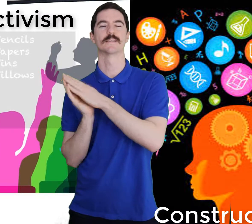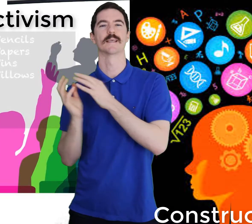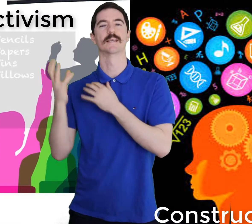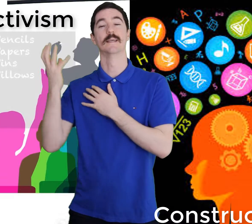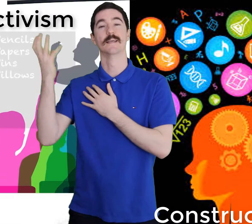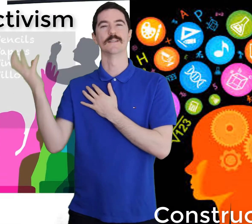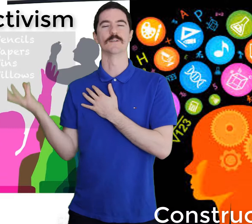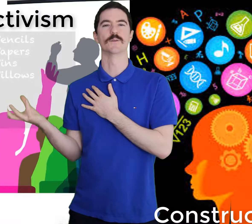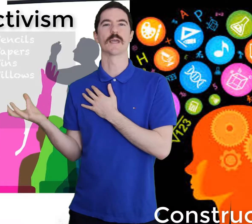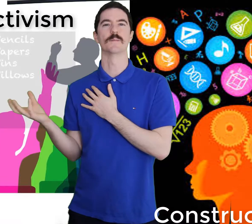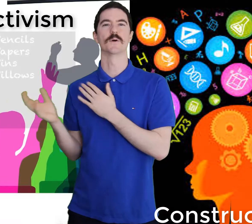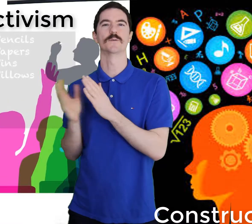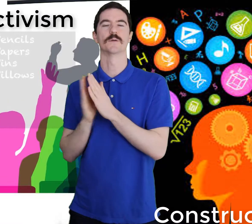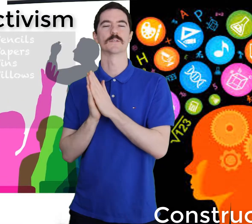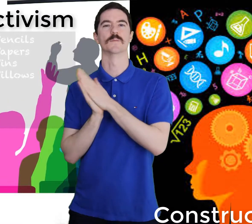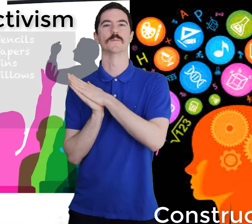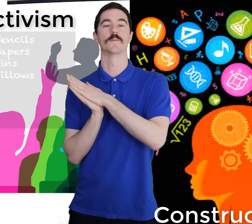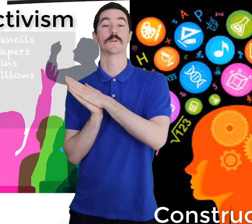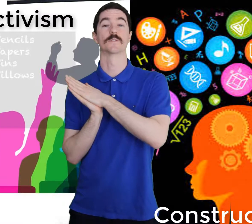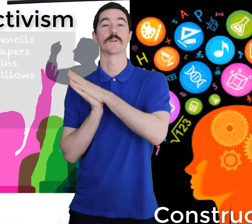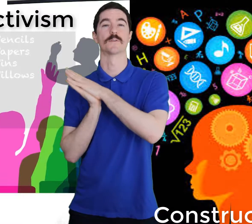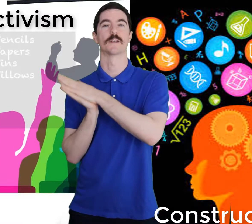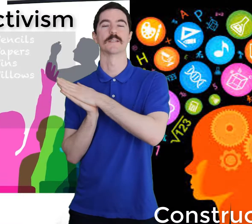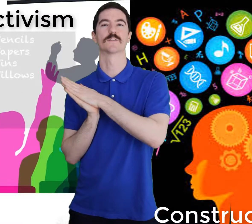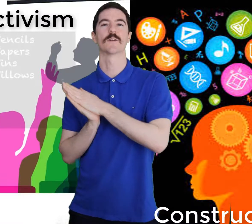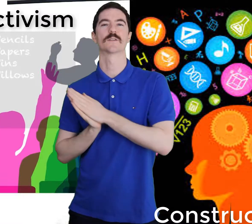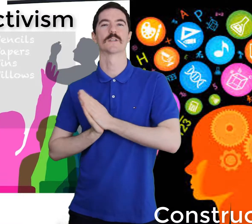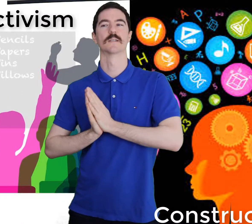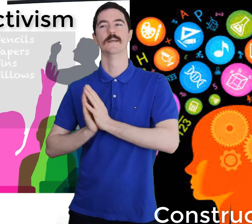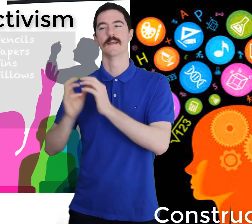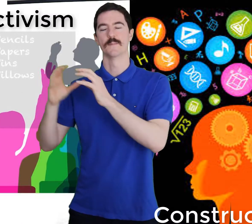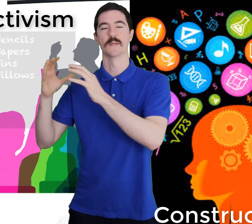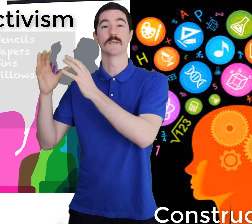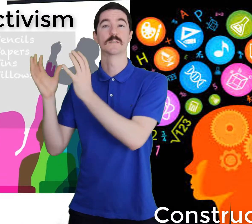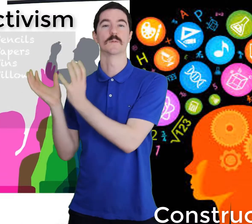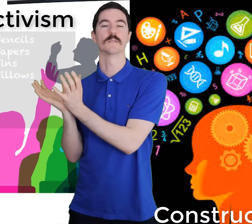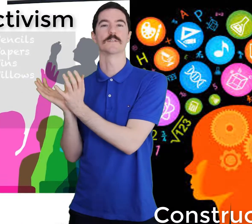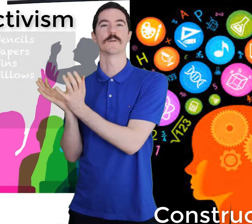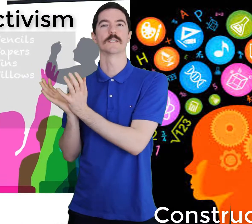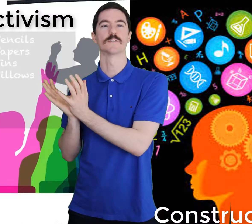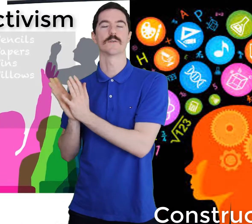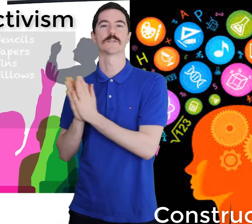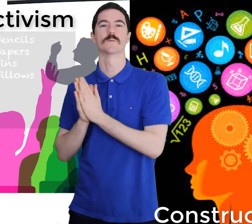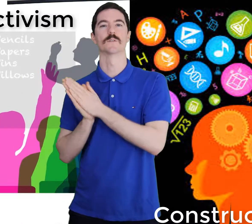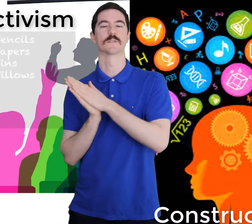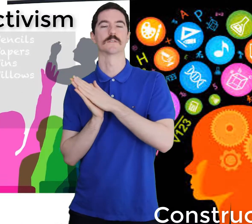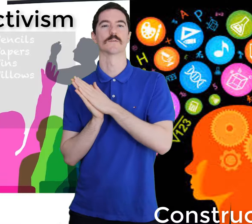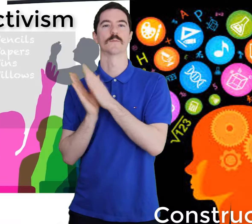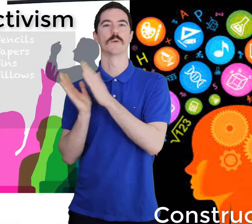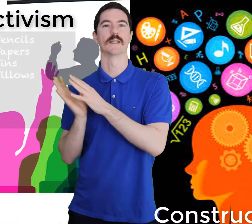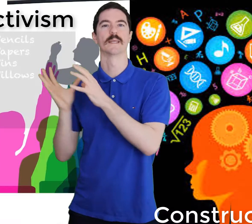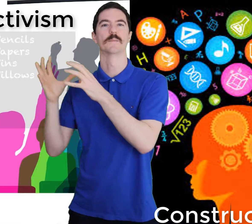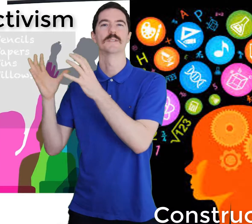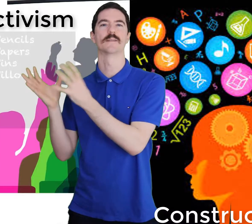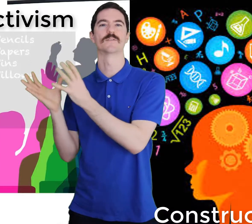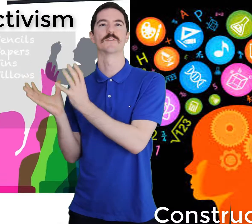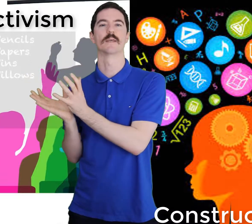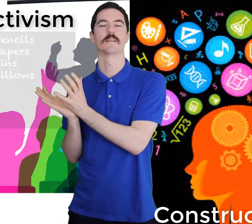say the UK model where it's focused on direct instruction, maybe explicit direct instruction, which is a sort of brand name attached to that